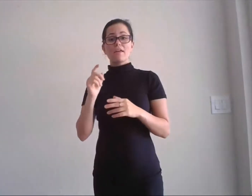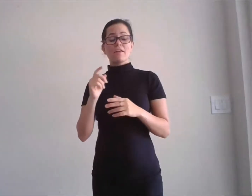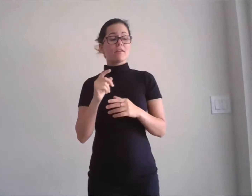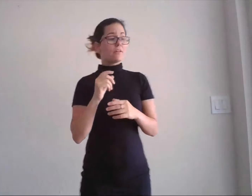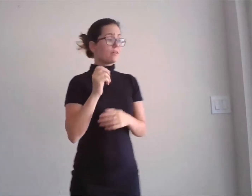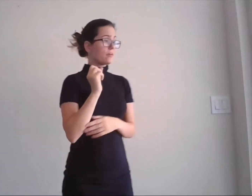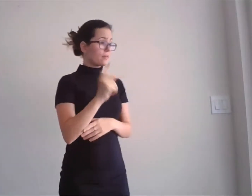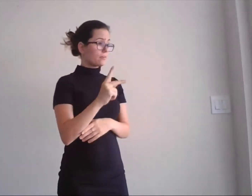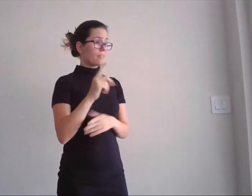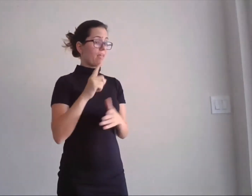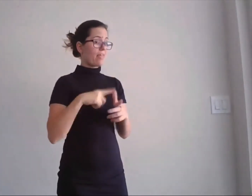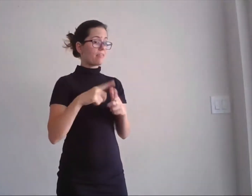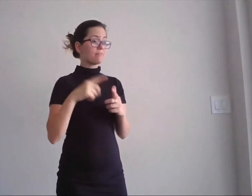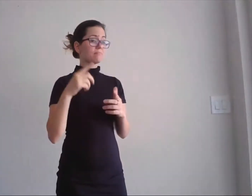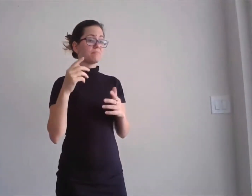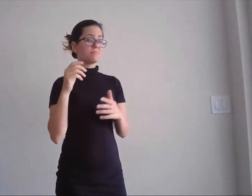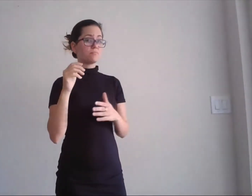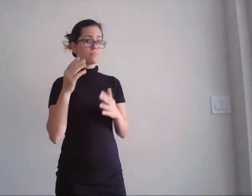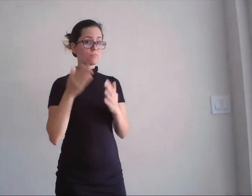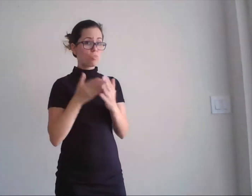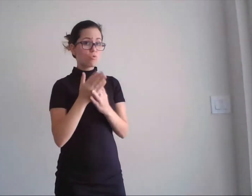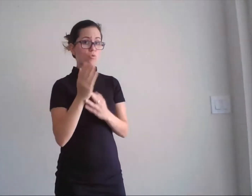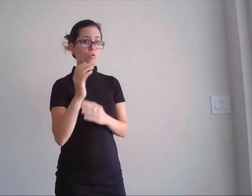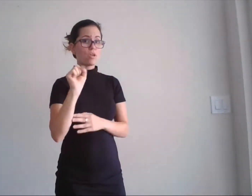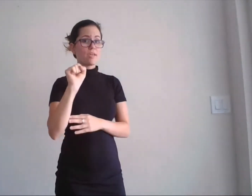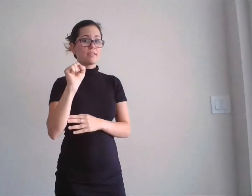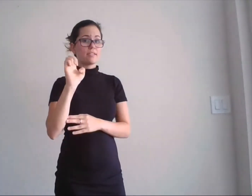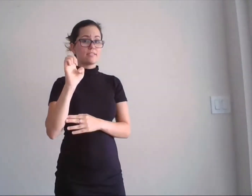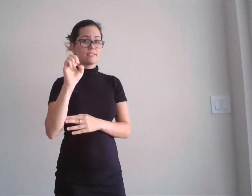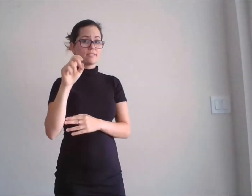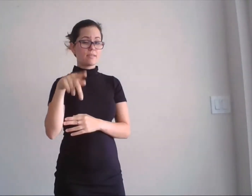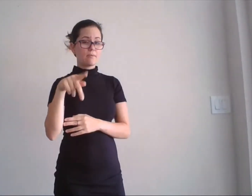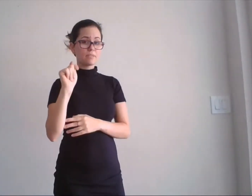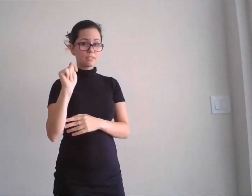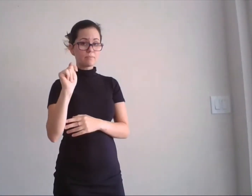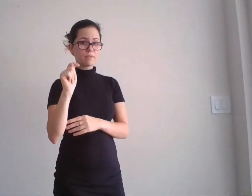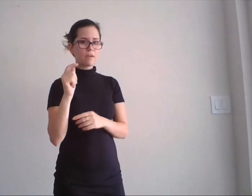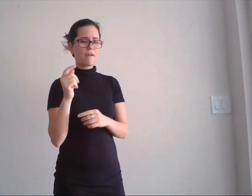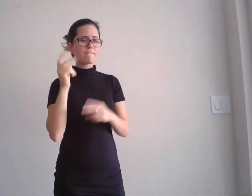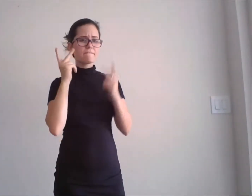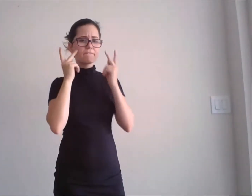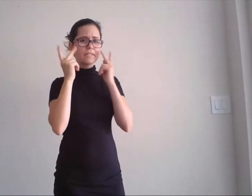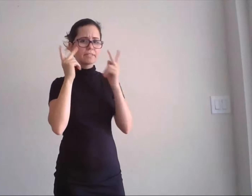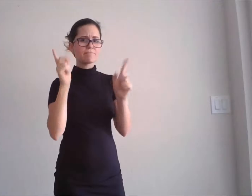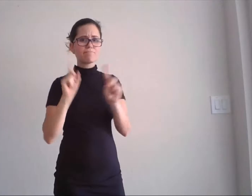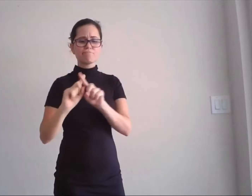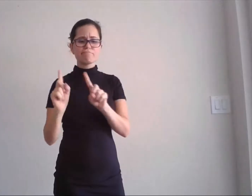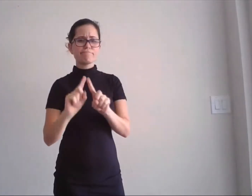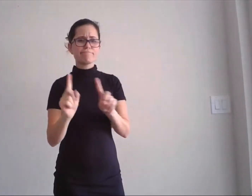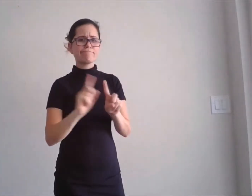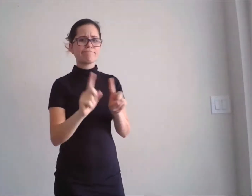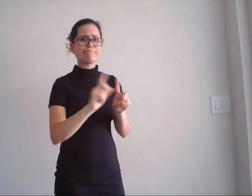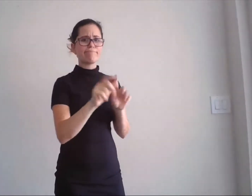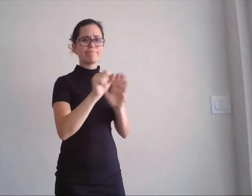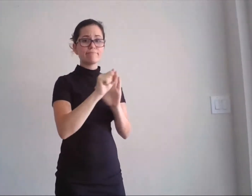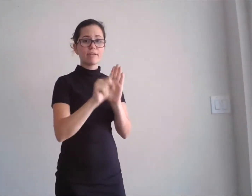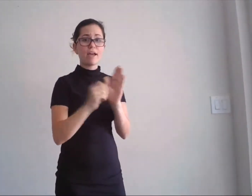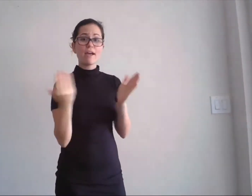Houston, Texas, September 4th, New Orleans, September 5th, Birmingham, Alabama, the 6th, Jacksonville, Florida, the 7th, Tampa, Florida,